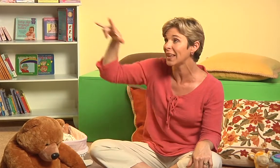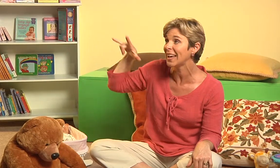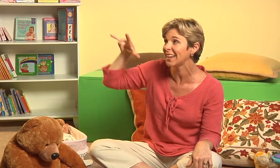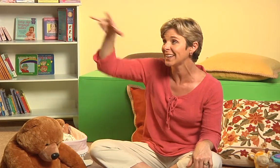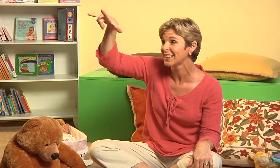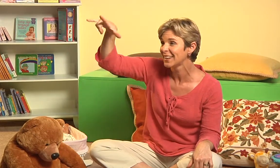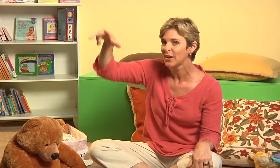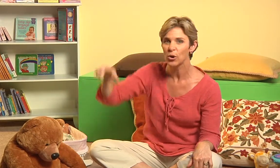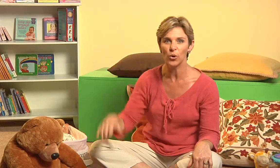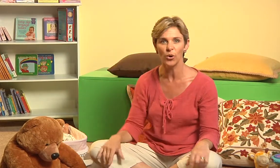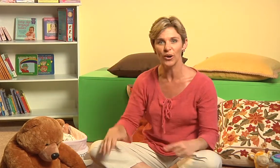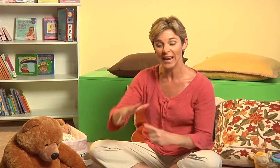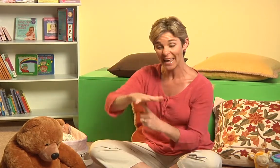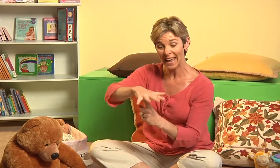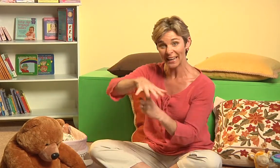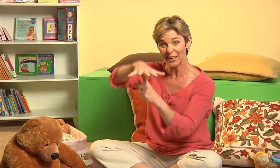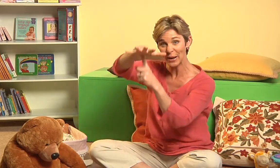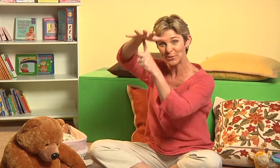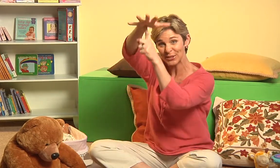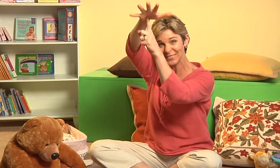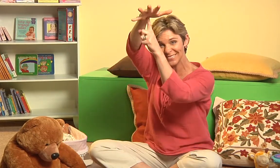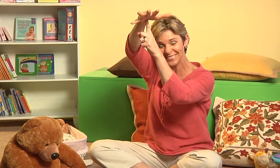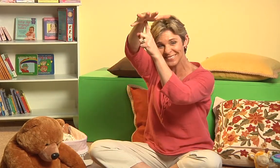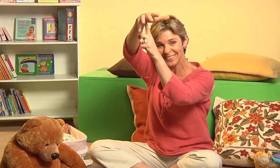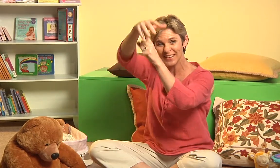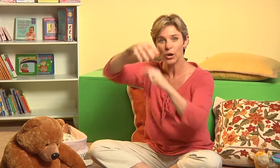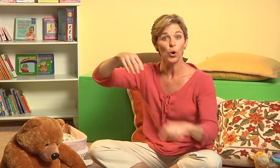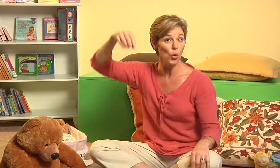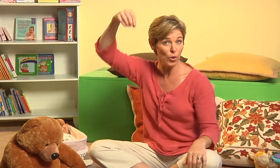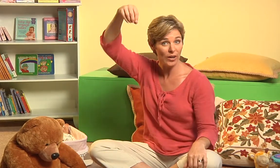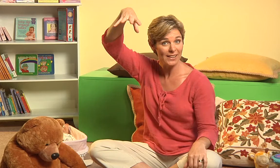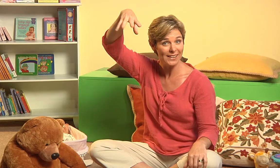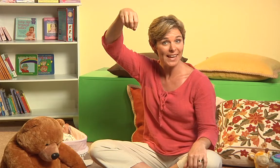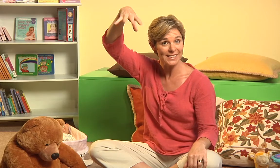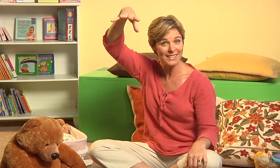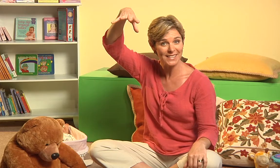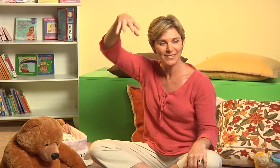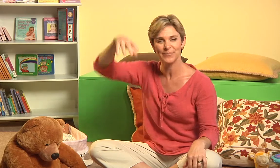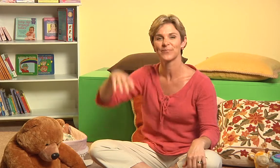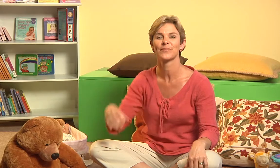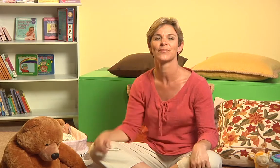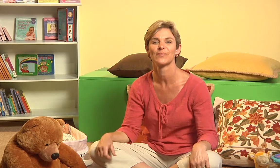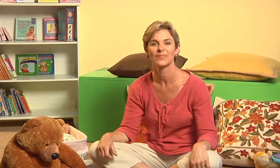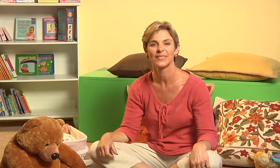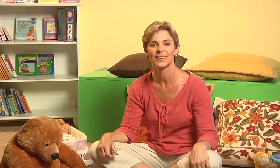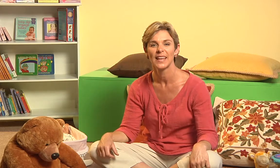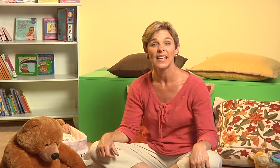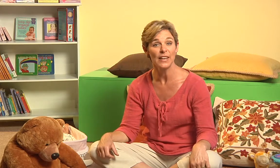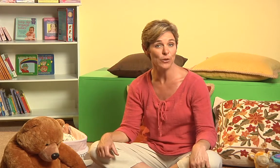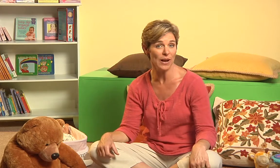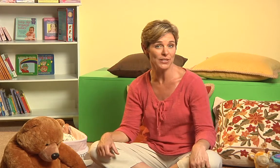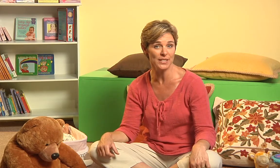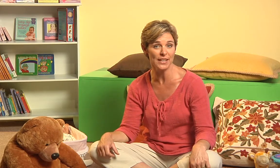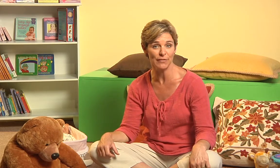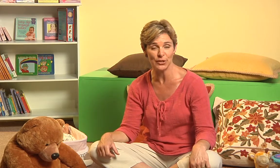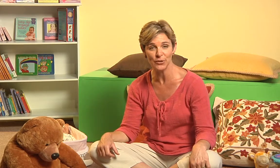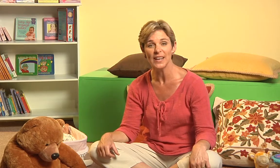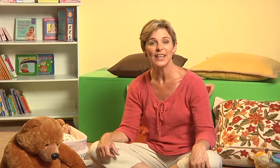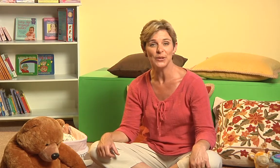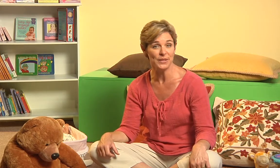airplane or helicopter or lights. If you have a city view, you can